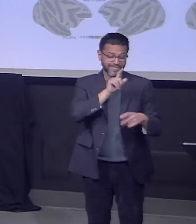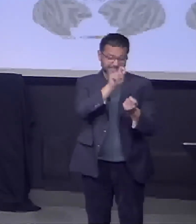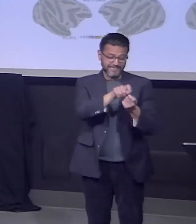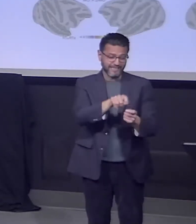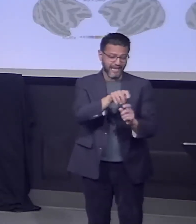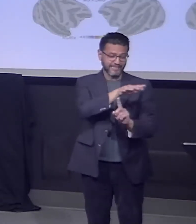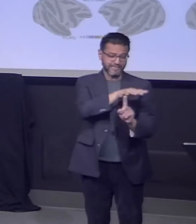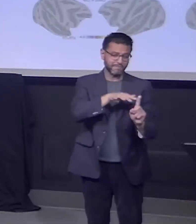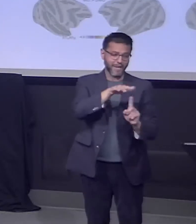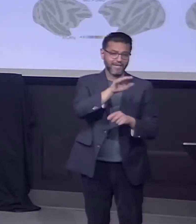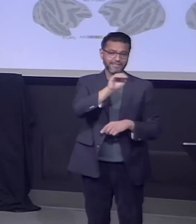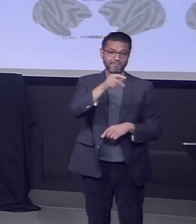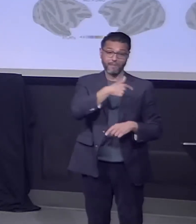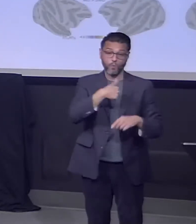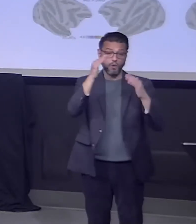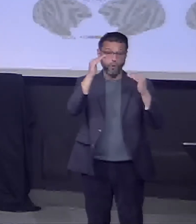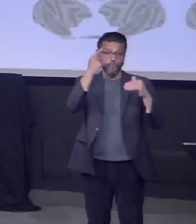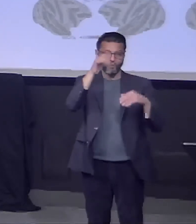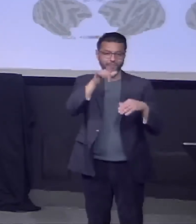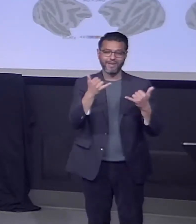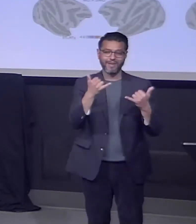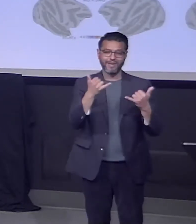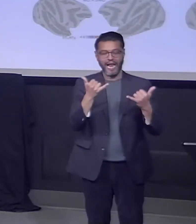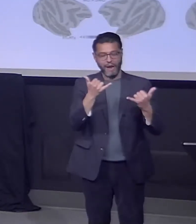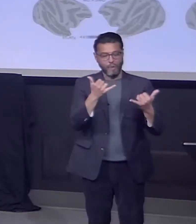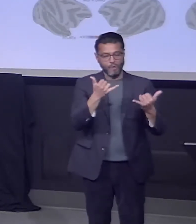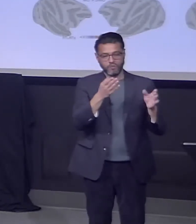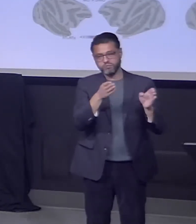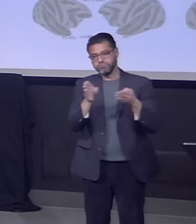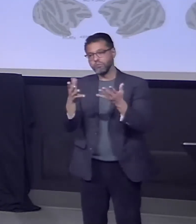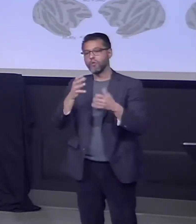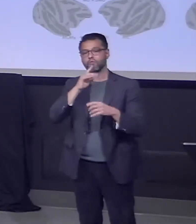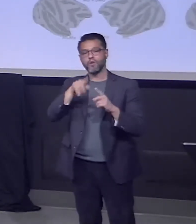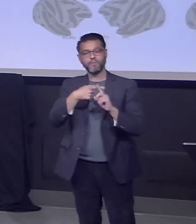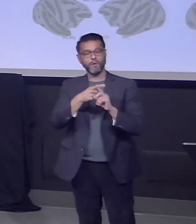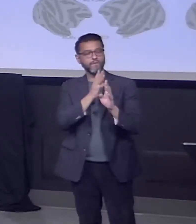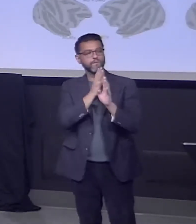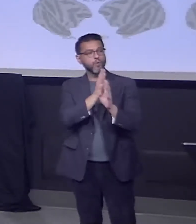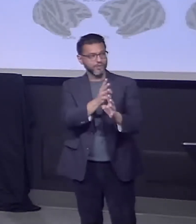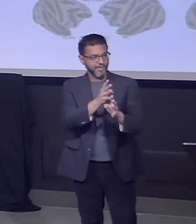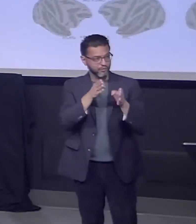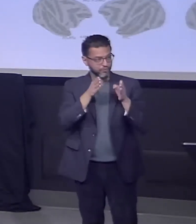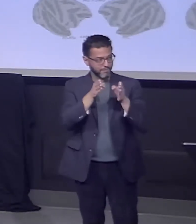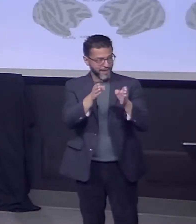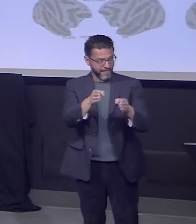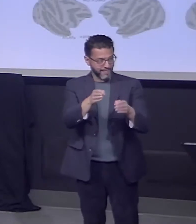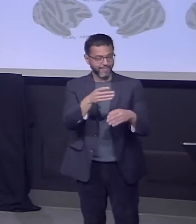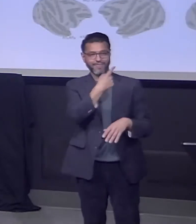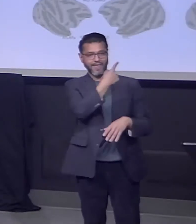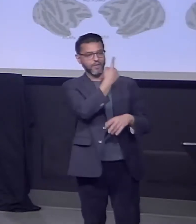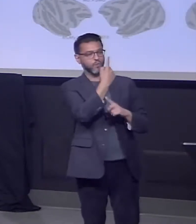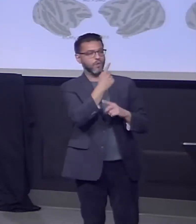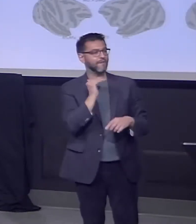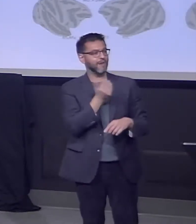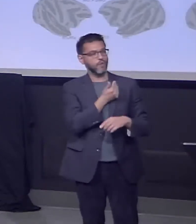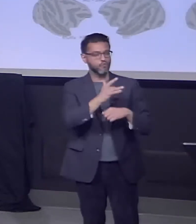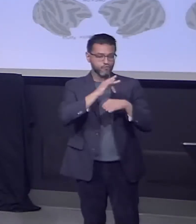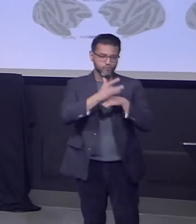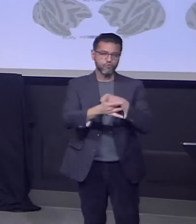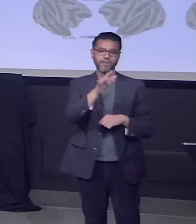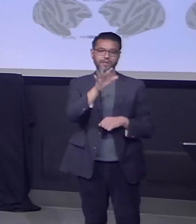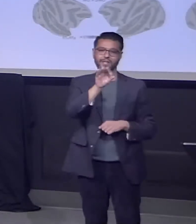Now, back to the vocalization pathway. This was one of the earliest functional MRI studies